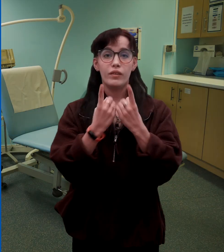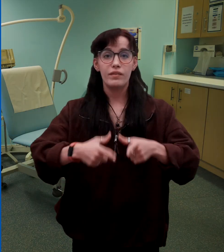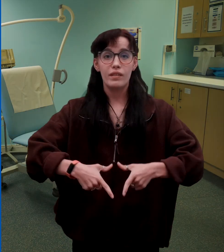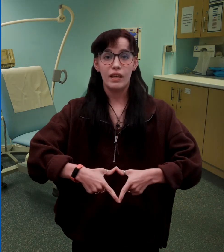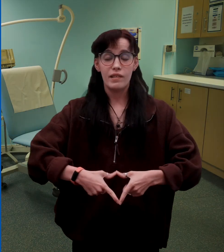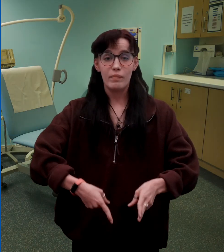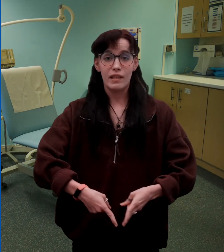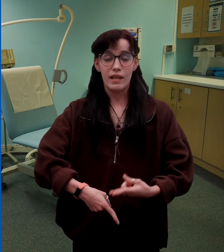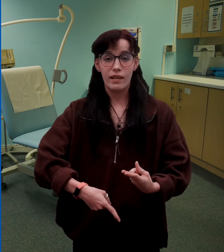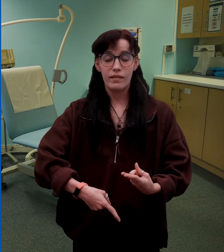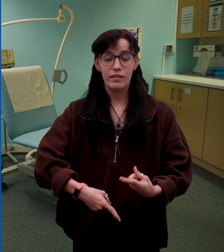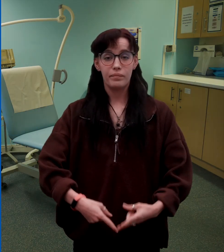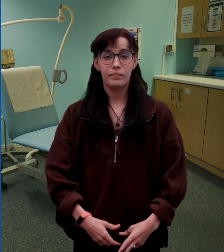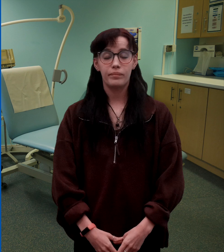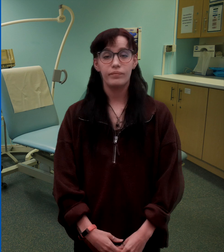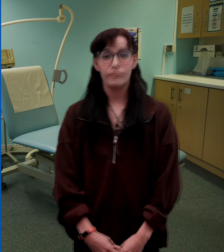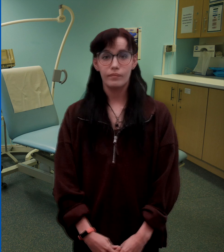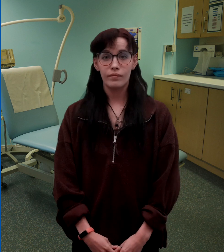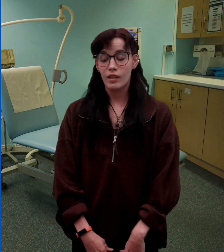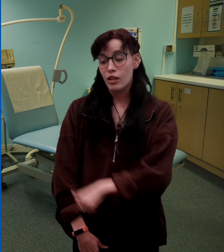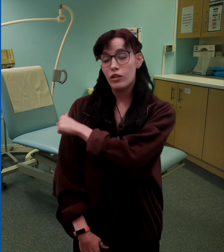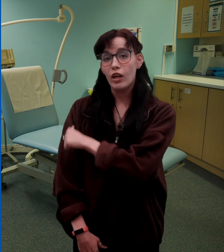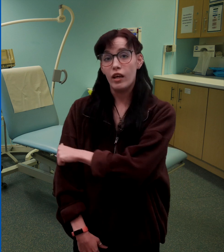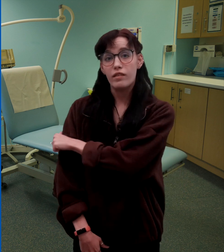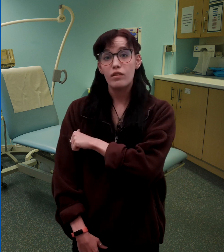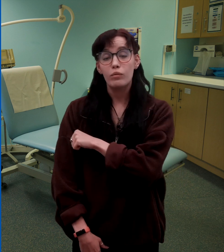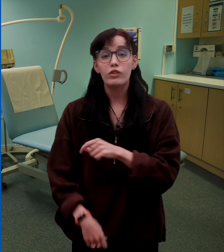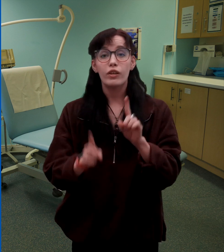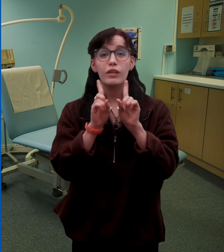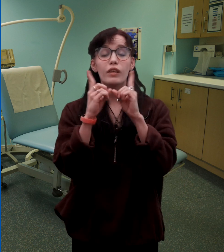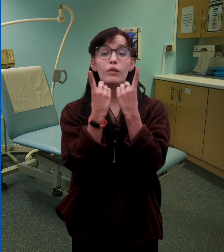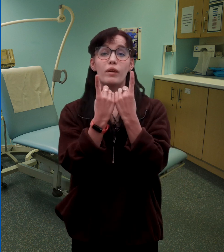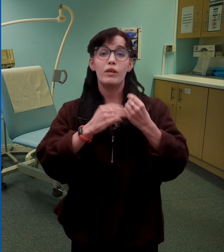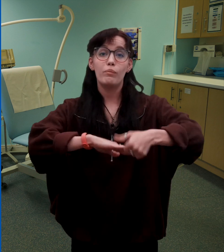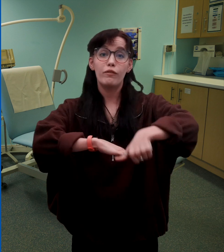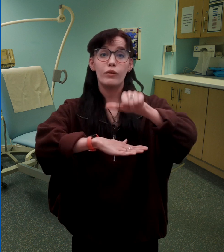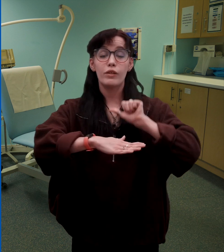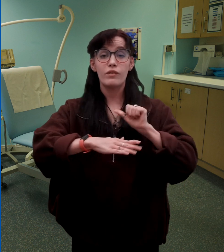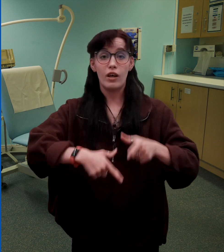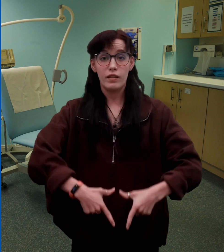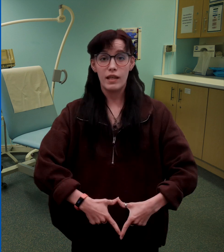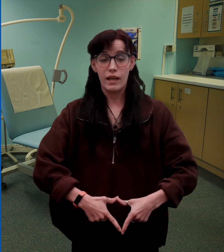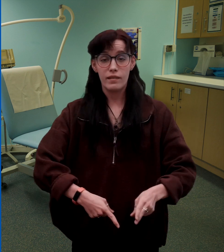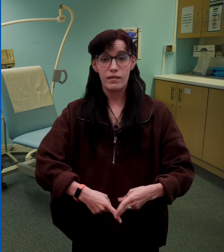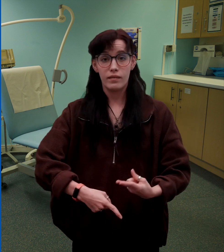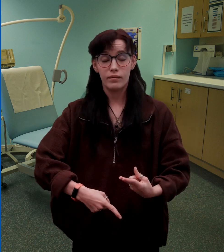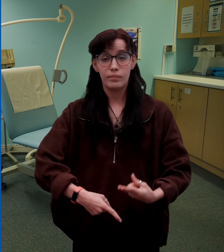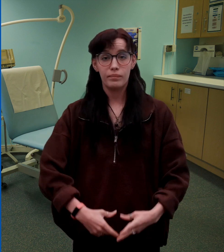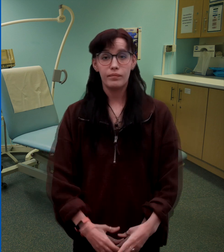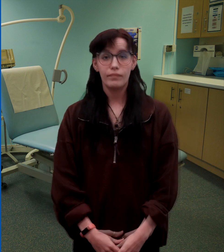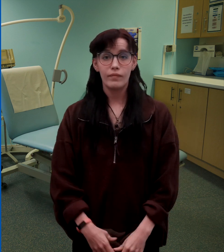Equipment used in a smear test. The nurse will show you the equipment before you start the